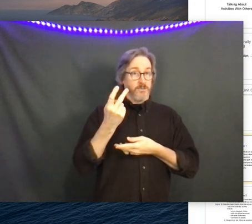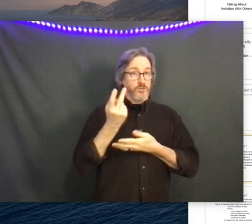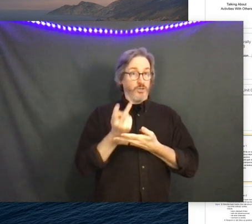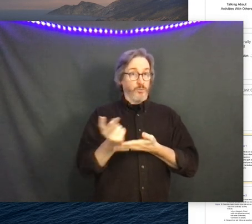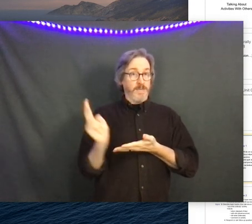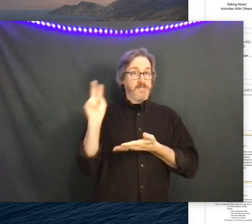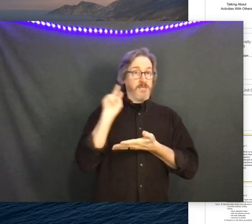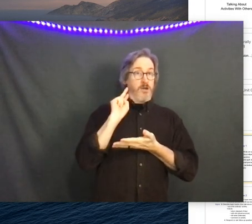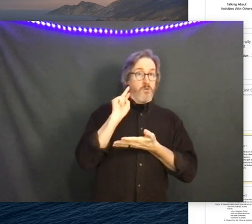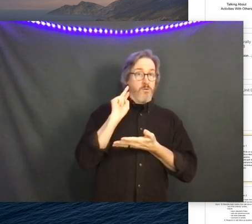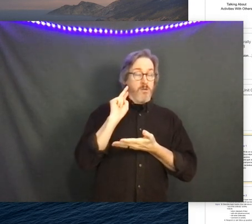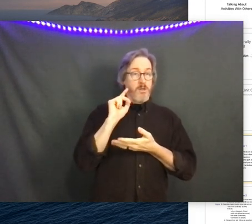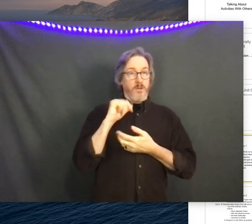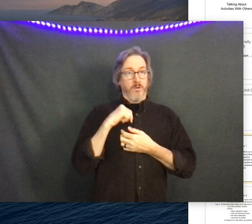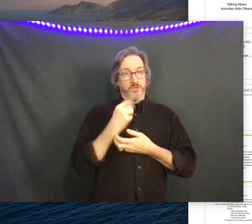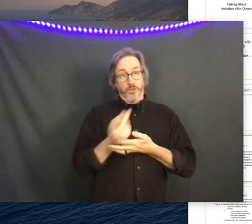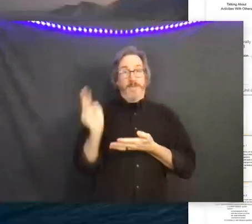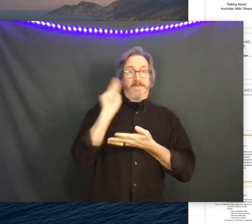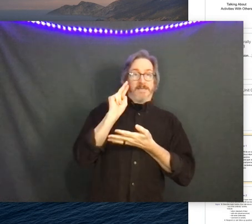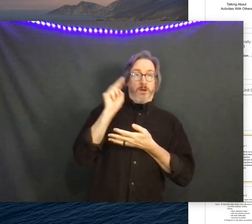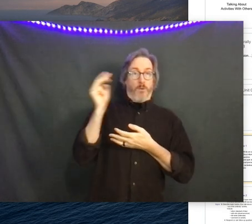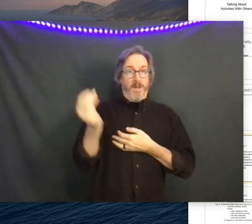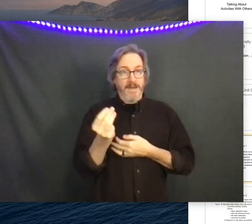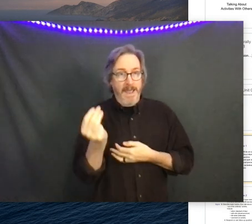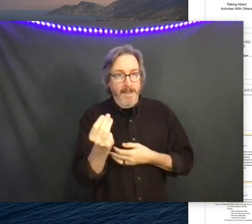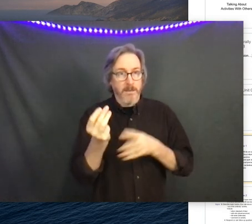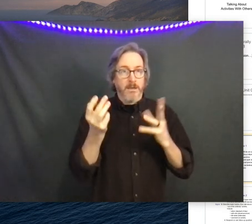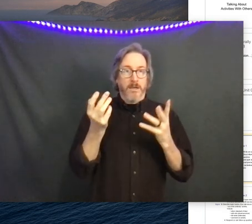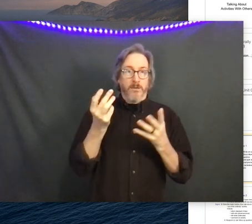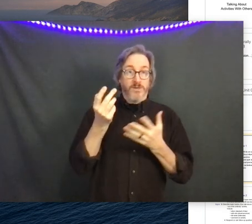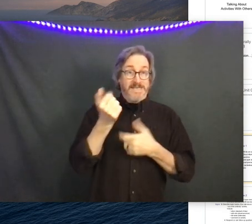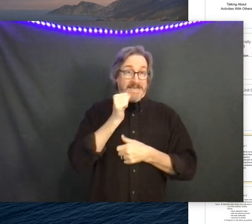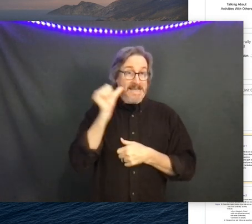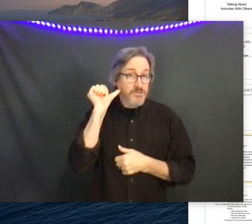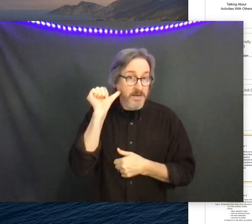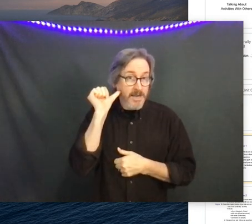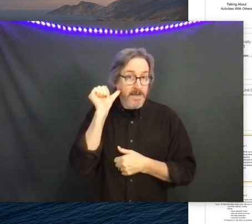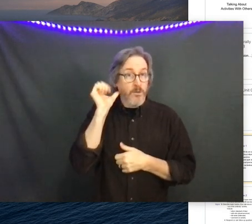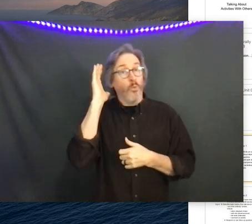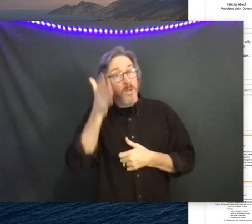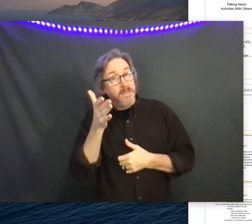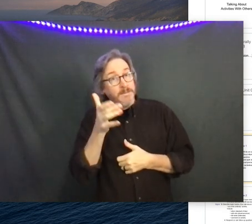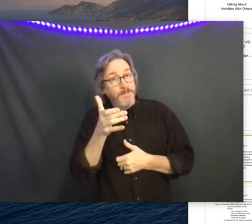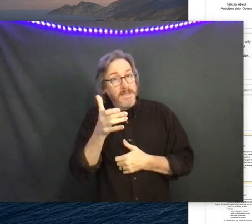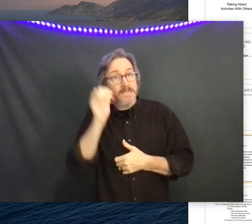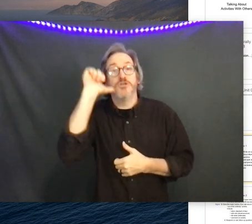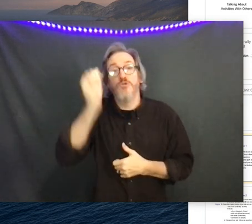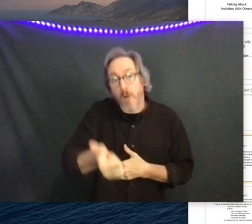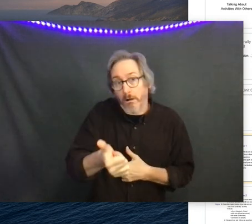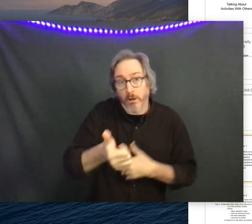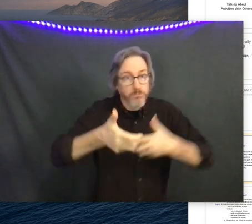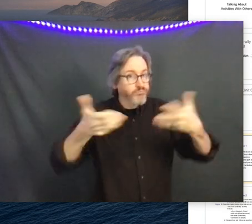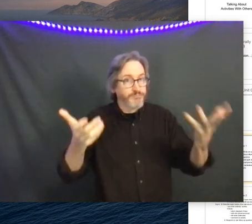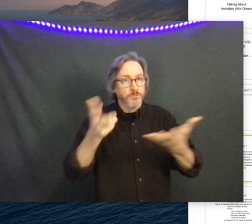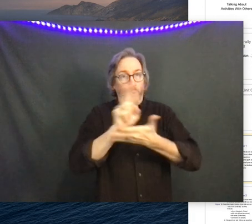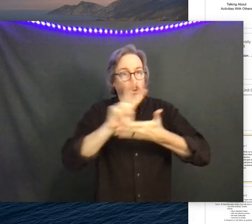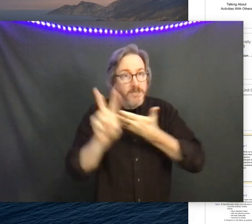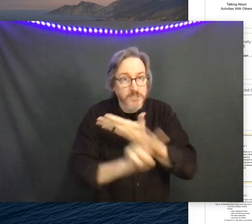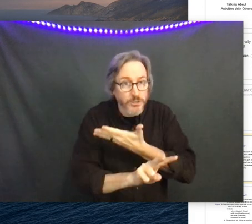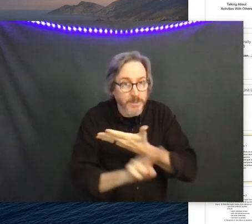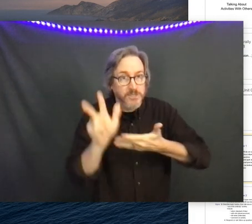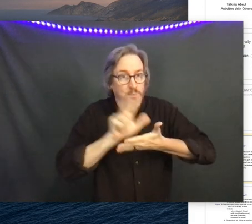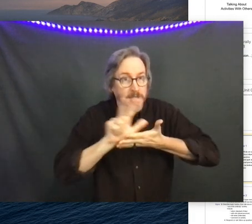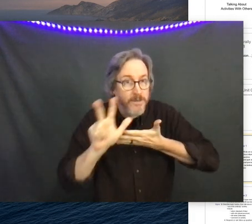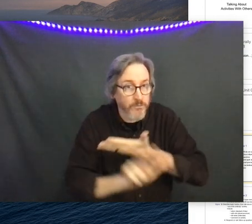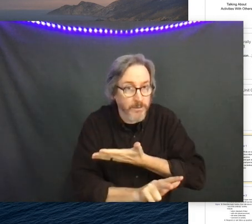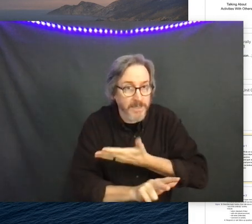it 2 weeks ago? 2 weeks ago Monday? Was it yesterday? Will it be tomorrow? Or in